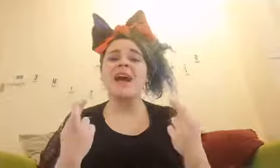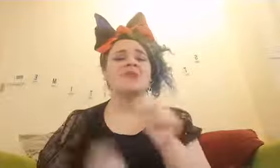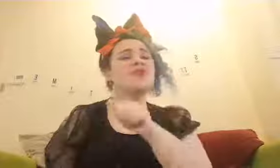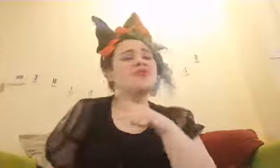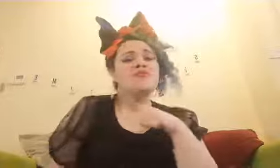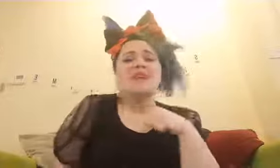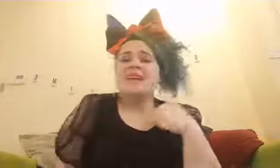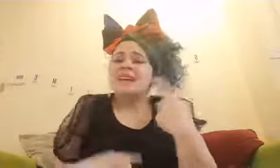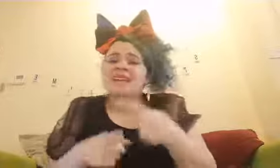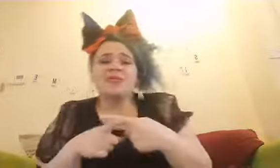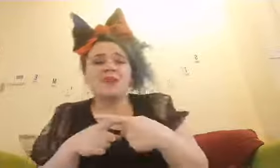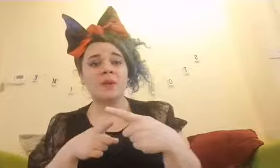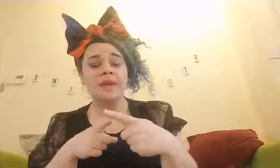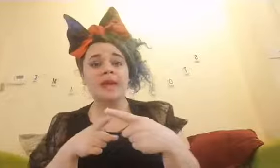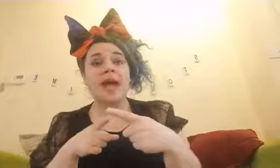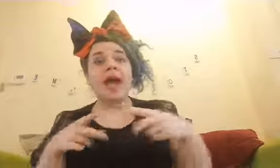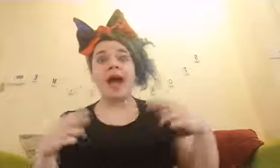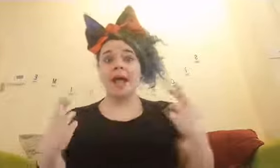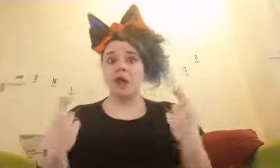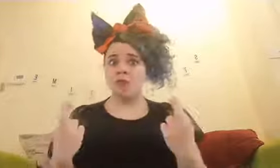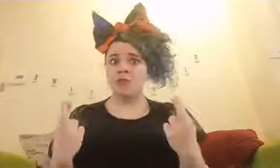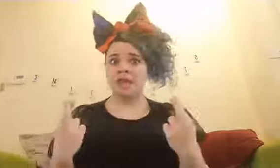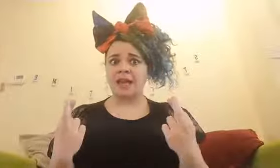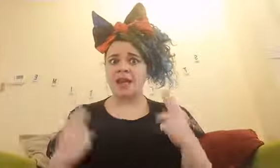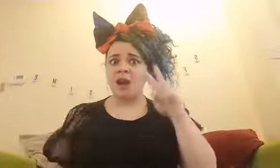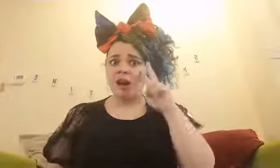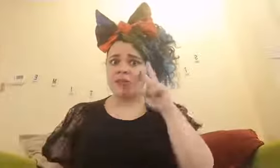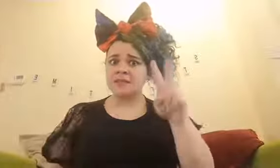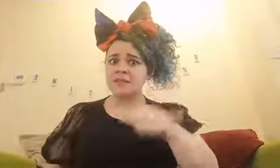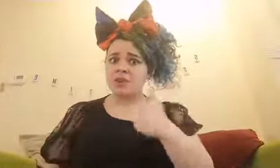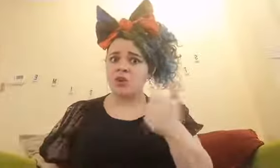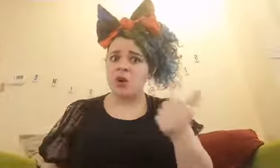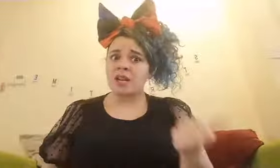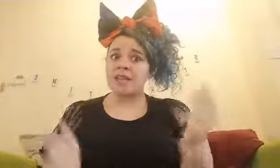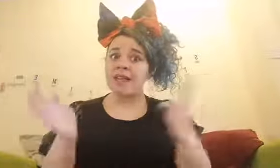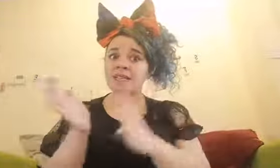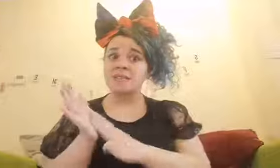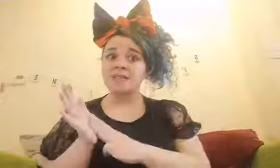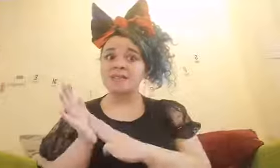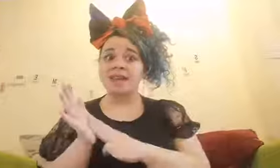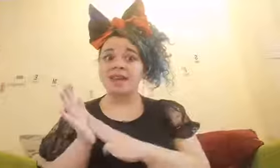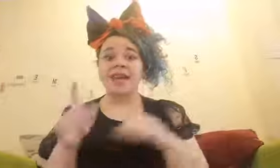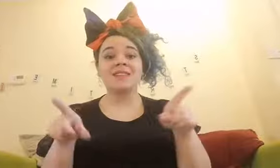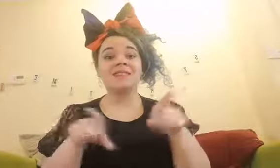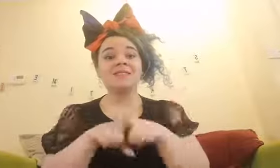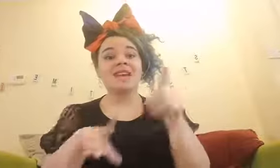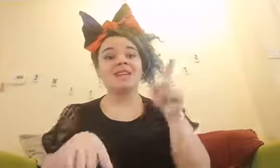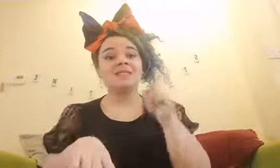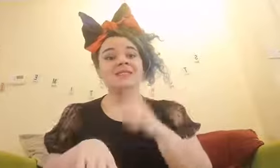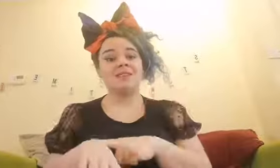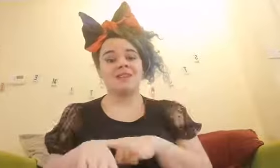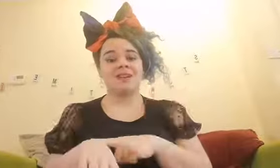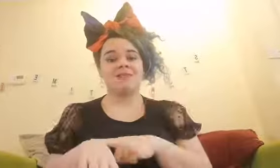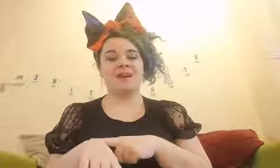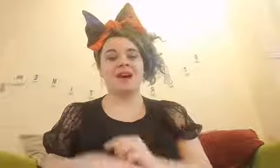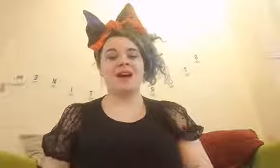a really lovely week, and hopefully I'll see you next Monday at the same time.